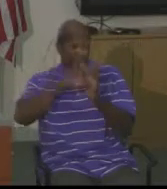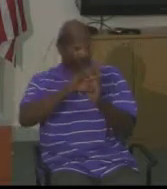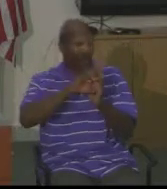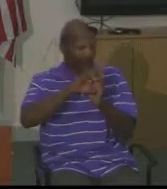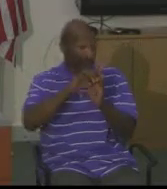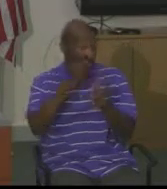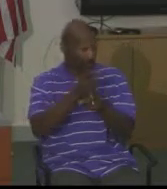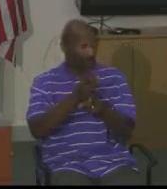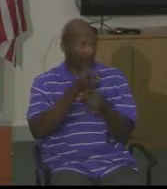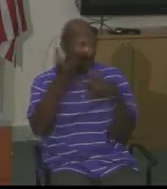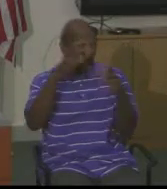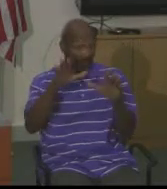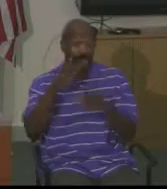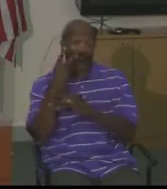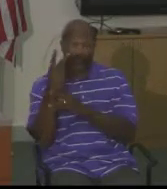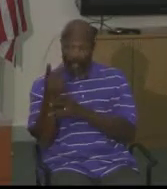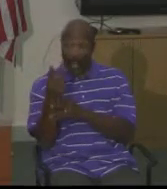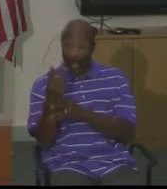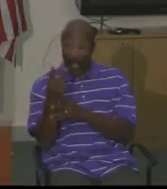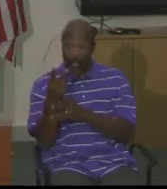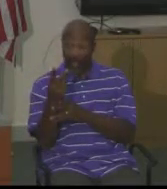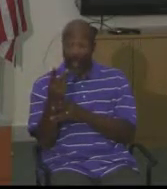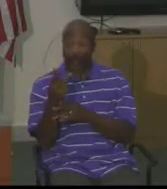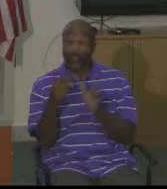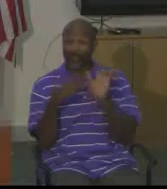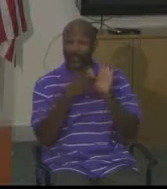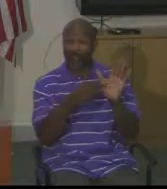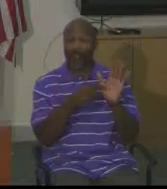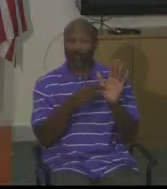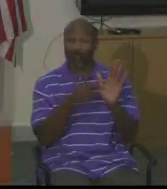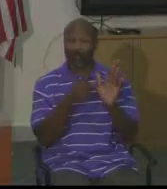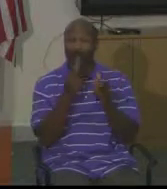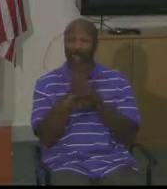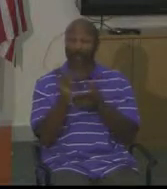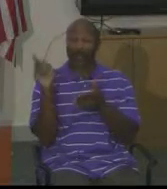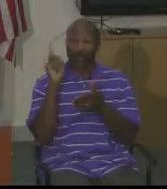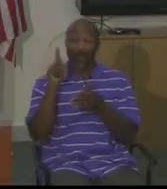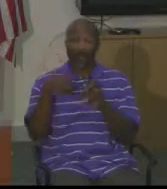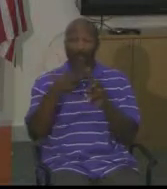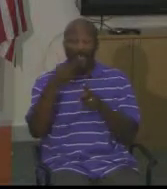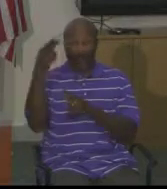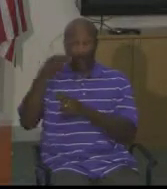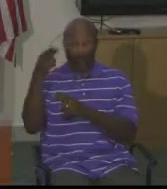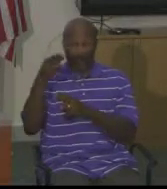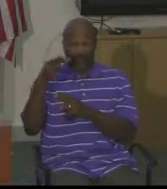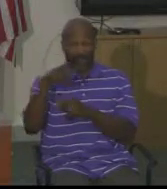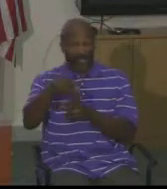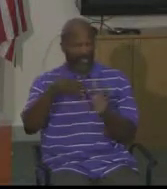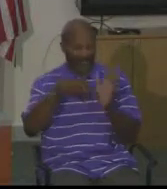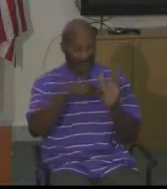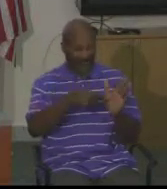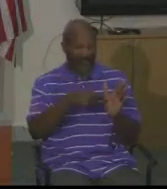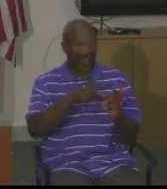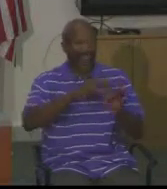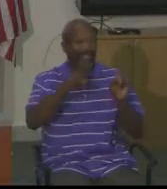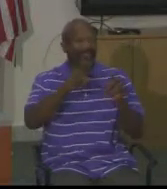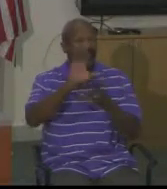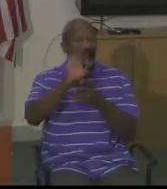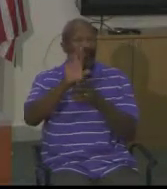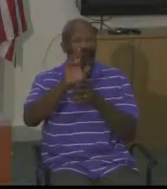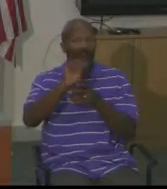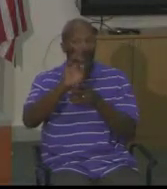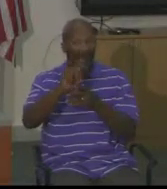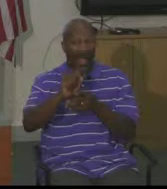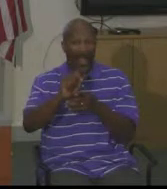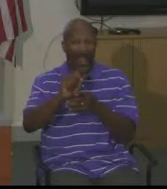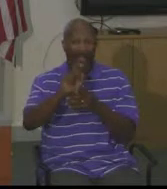them in the original slides we showed when we were talking about the history. They have special formats.